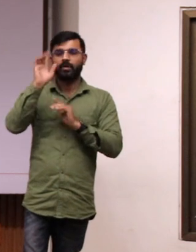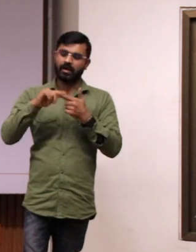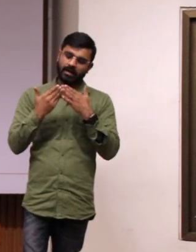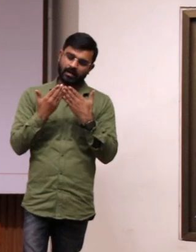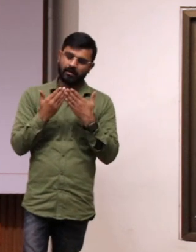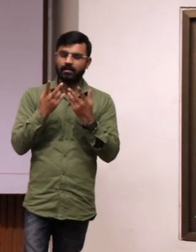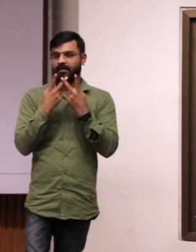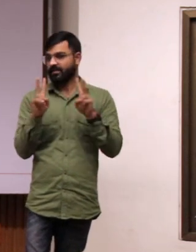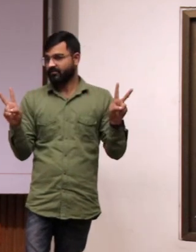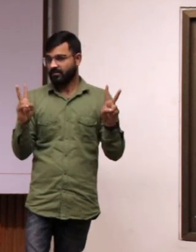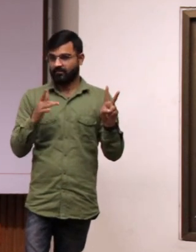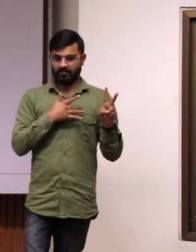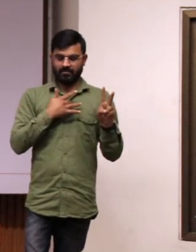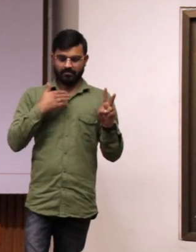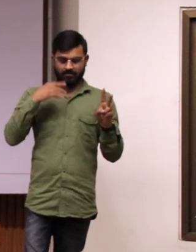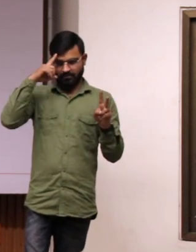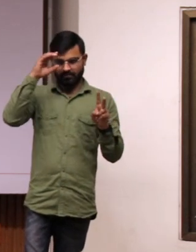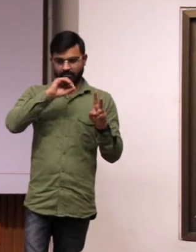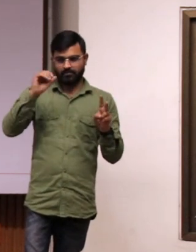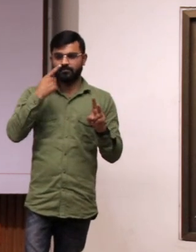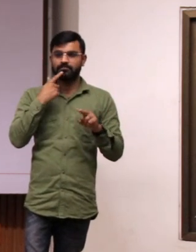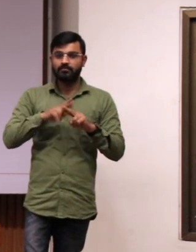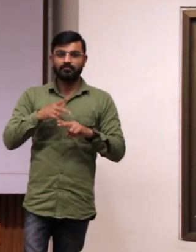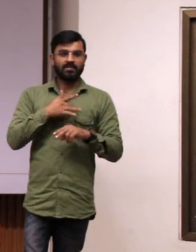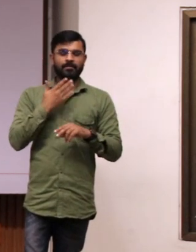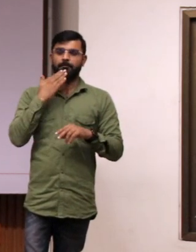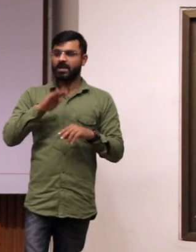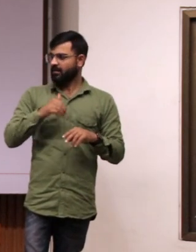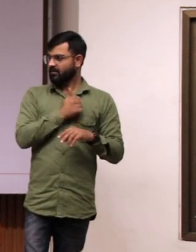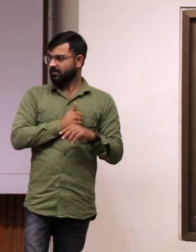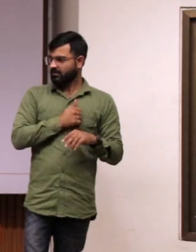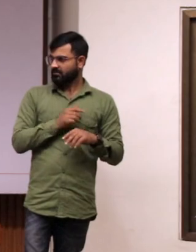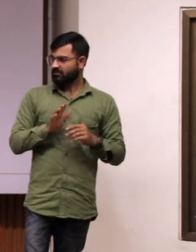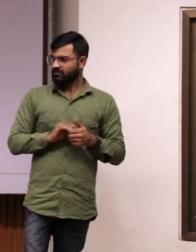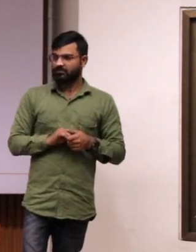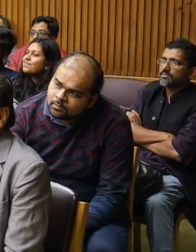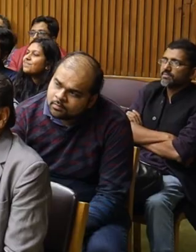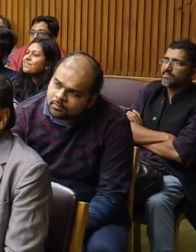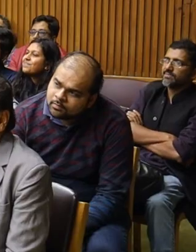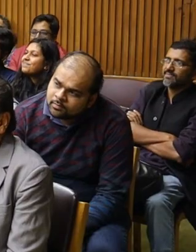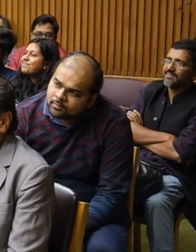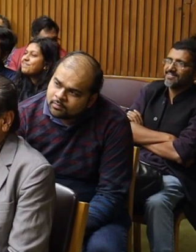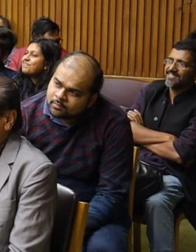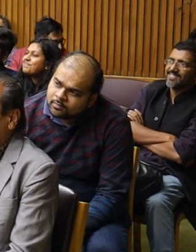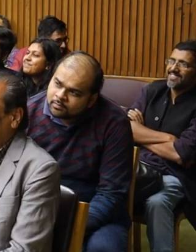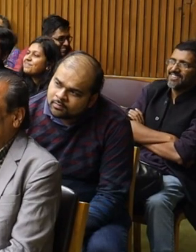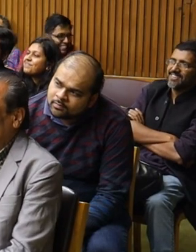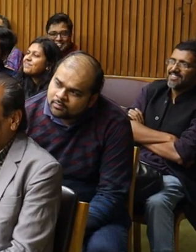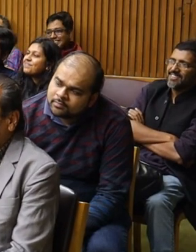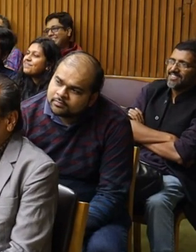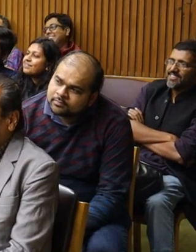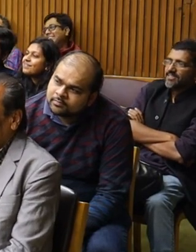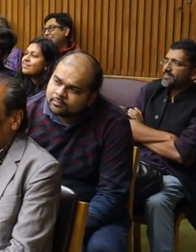Education is something else. In my opinion, I'm sorry if somebody feel bad, please say you are speaking rubbish. This is one